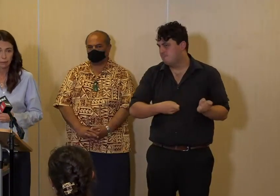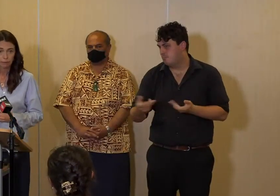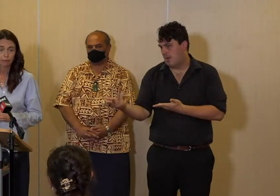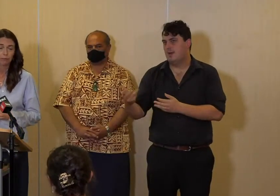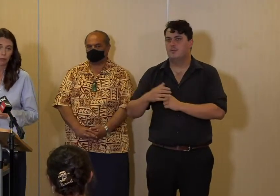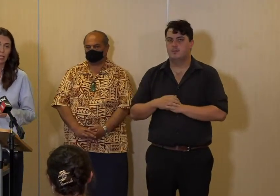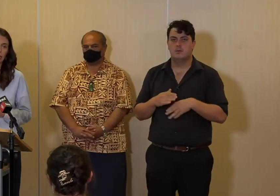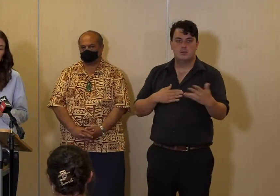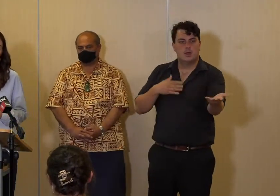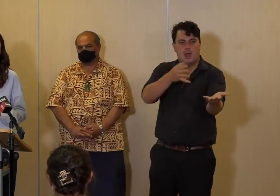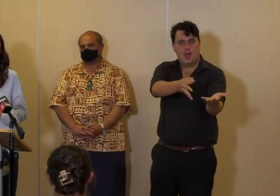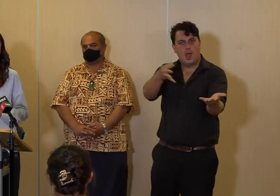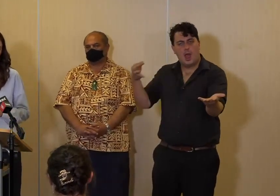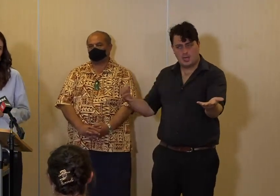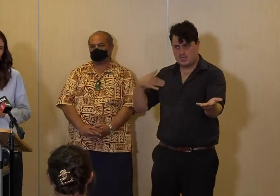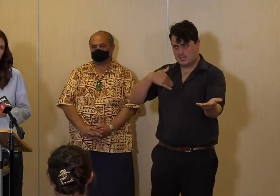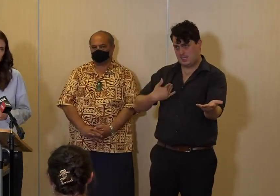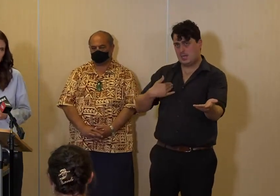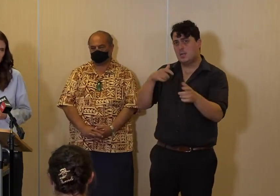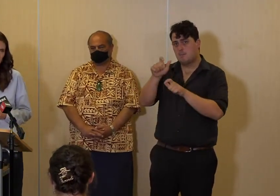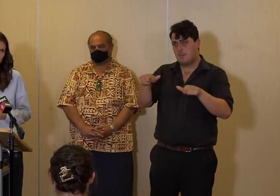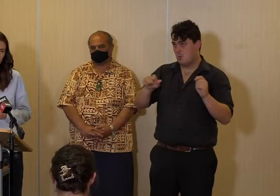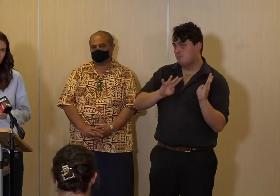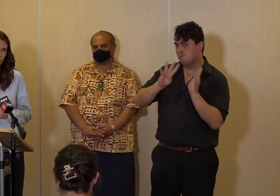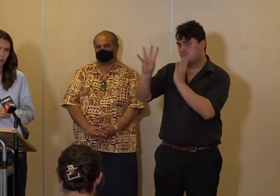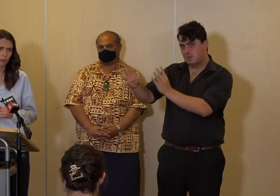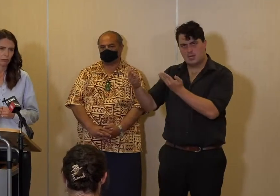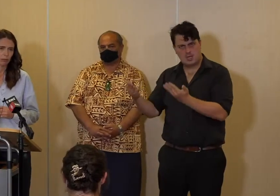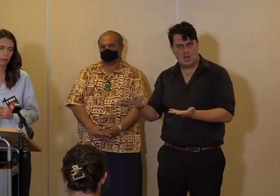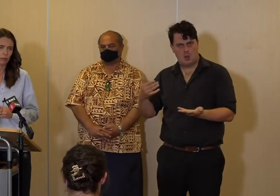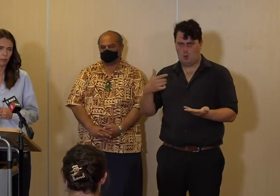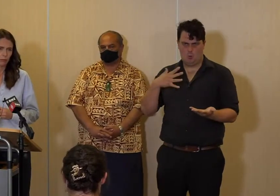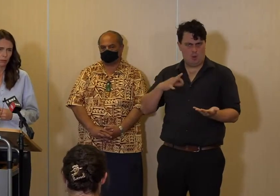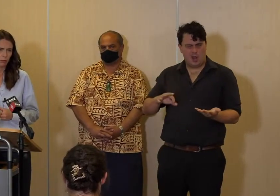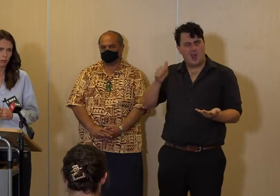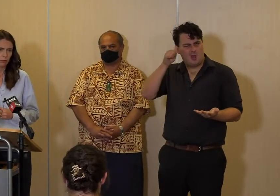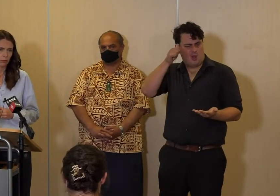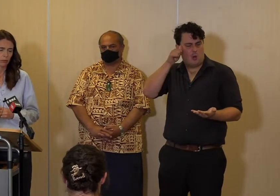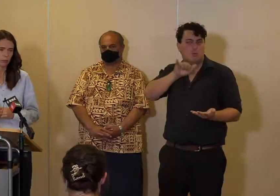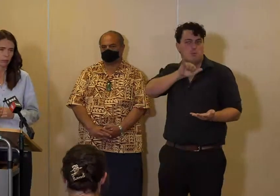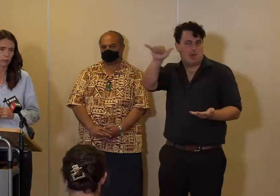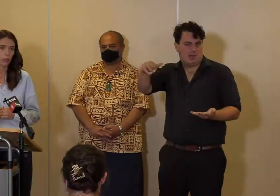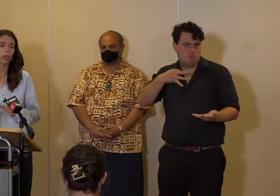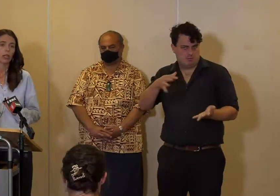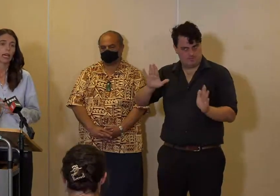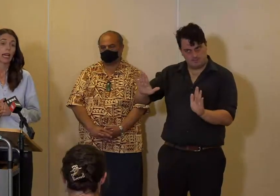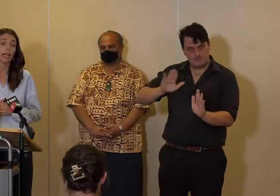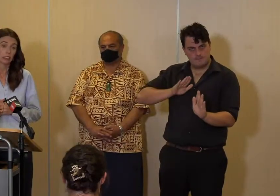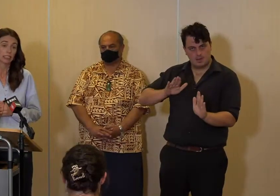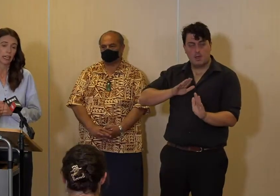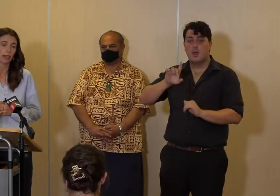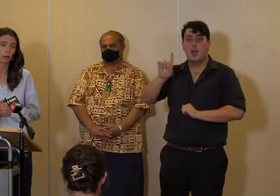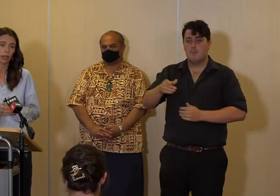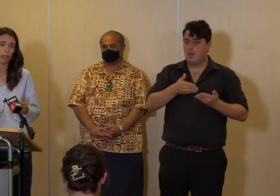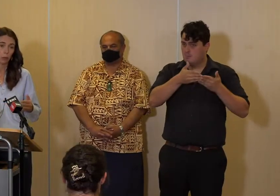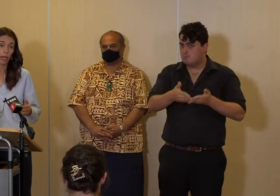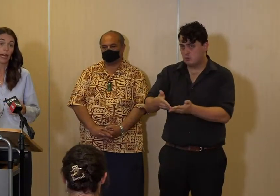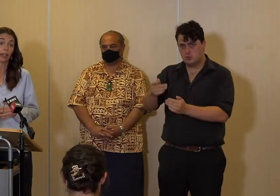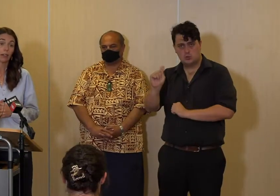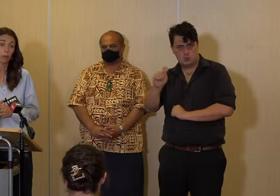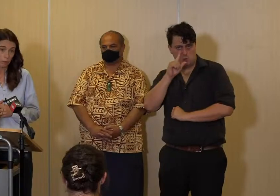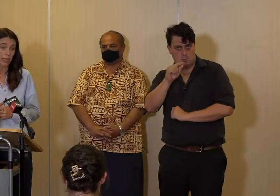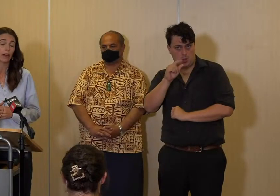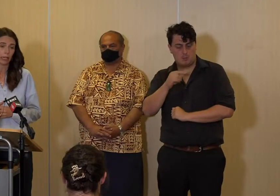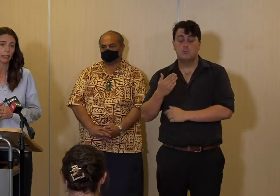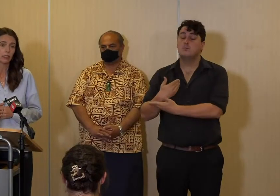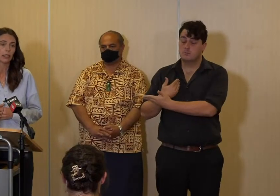ground, as has been said. Why not just deploy a ship? I understand the risks around air travel. Why not get a ship on the way as soon as possible? As I say, we